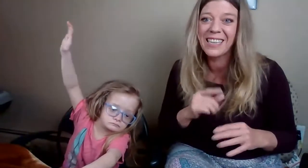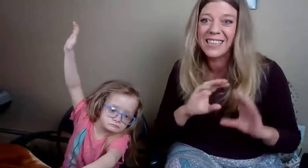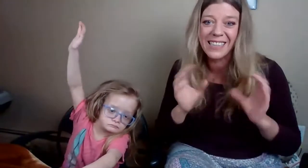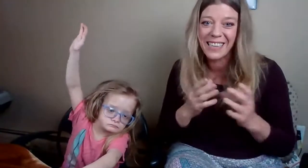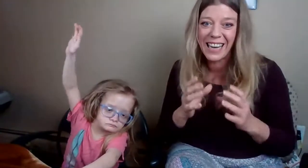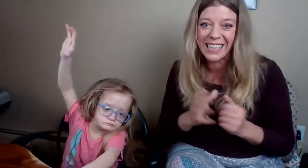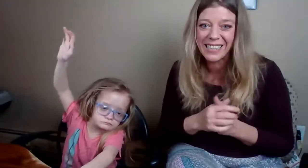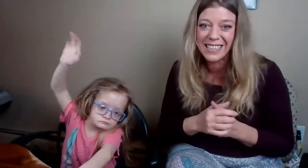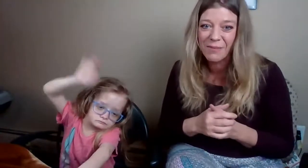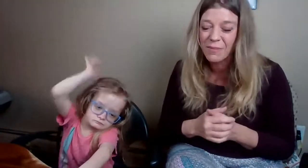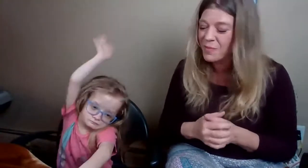this class.